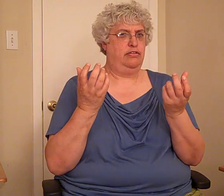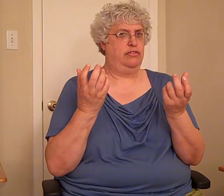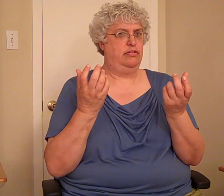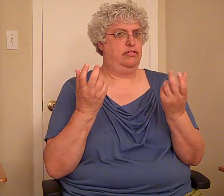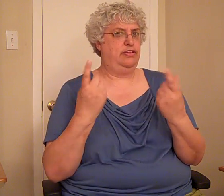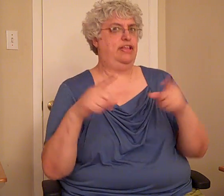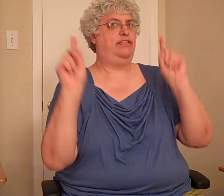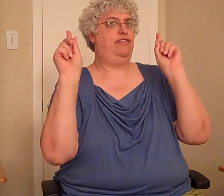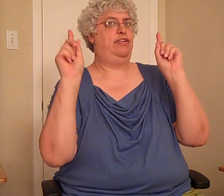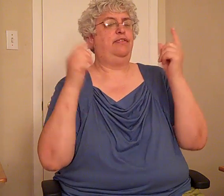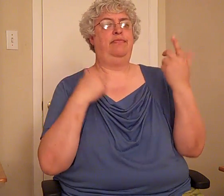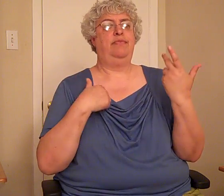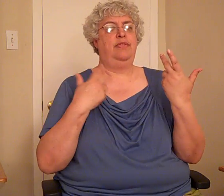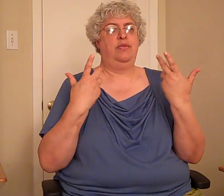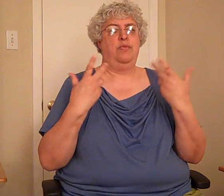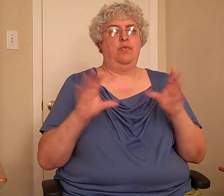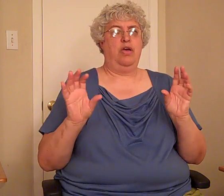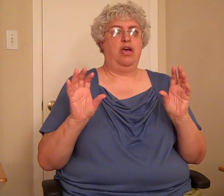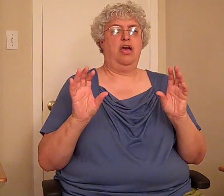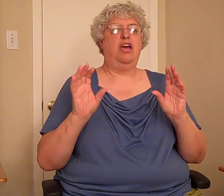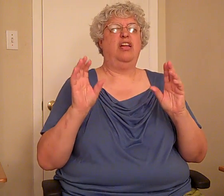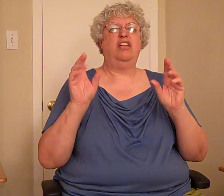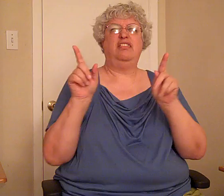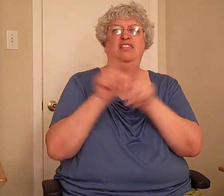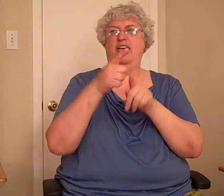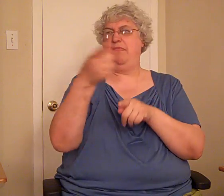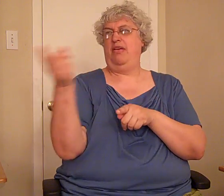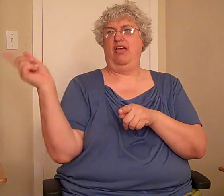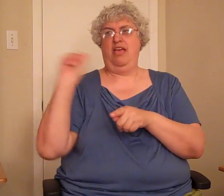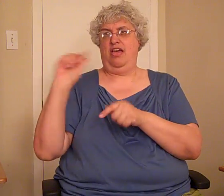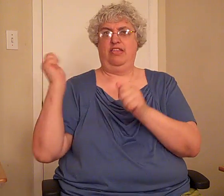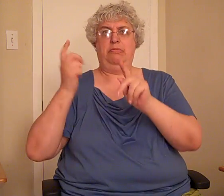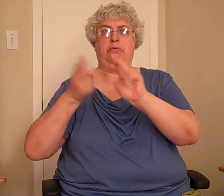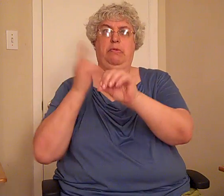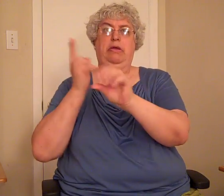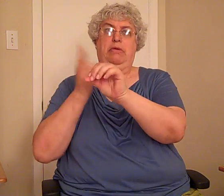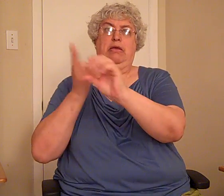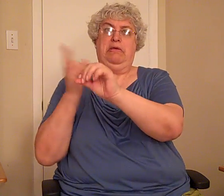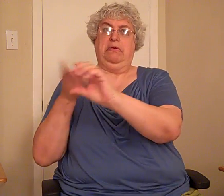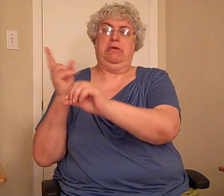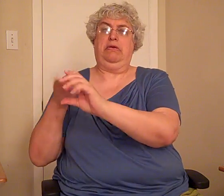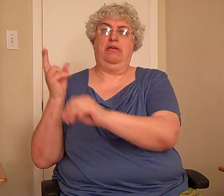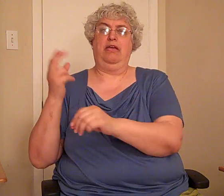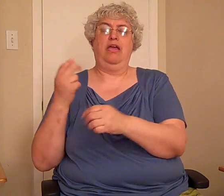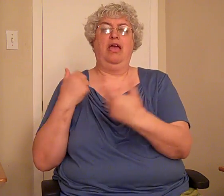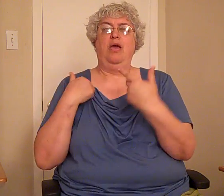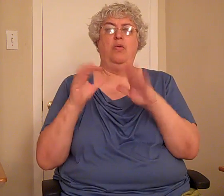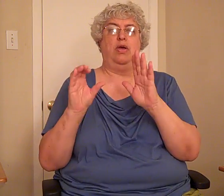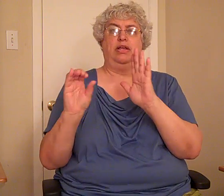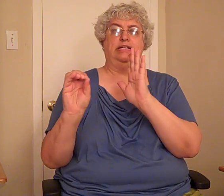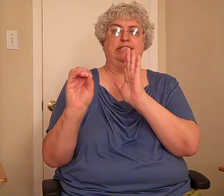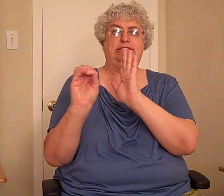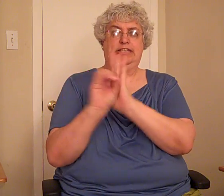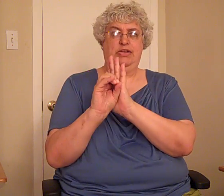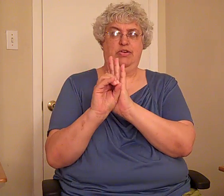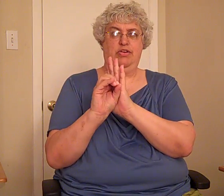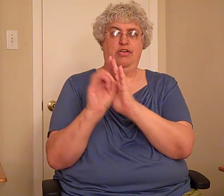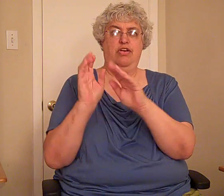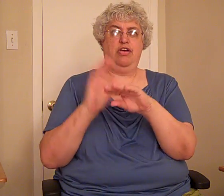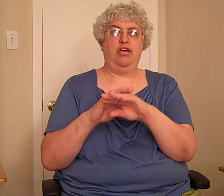and didn't want to be a statistic, and I didn't want to be a zero, period, and I didn't want to be a zero on somebody's genealogy report.